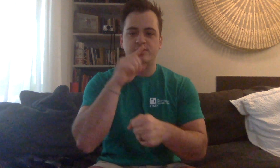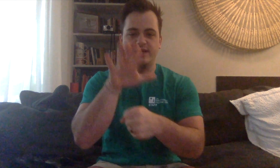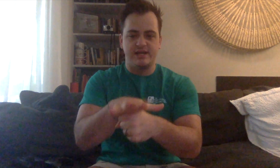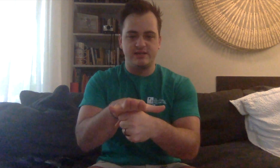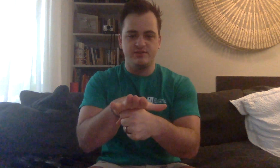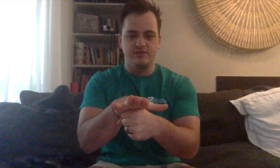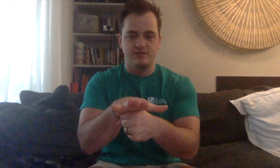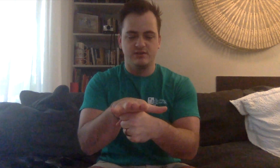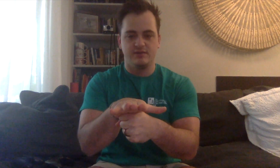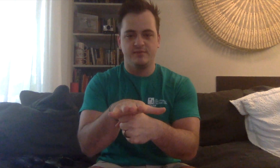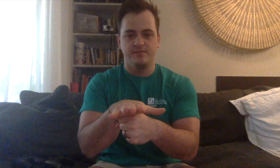pledge